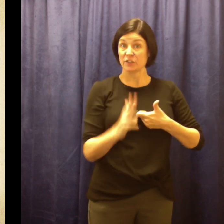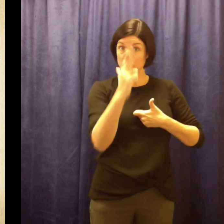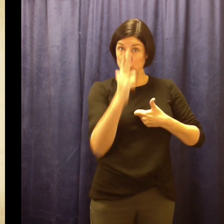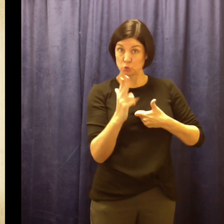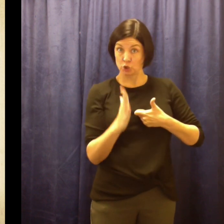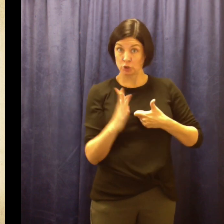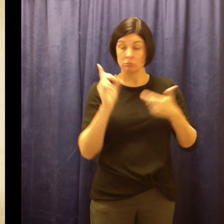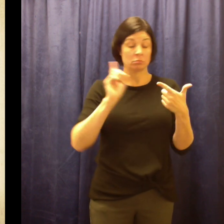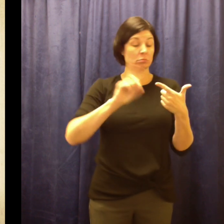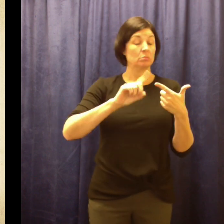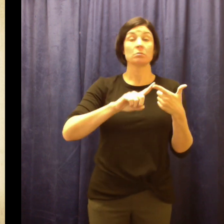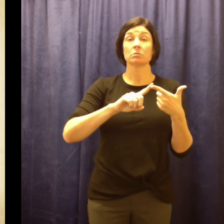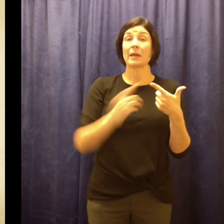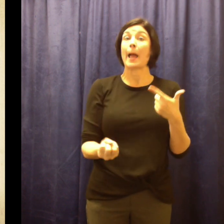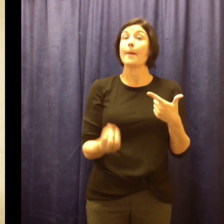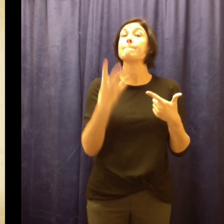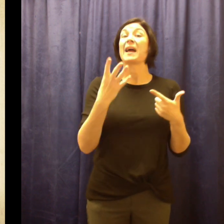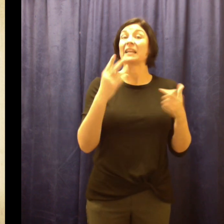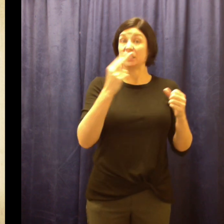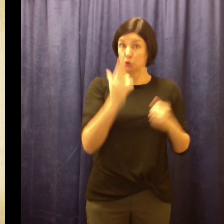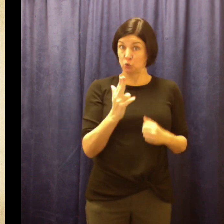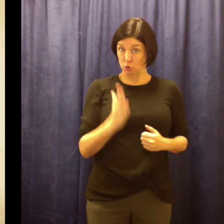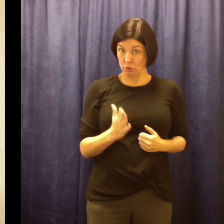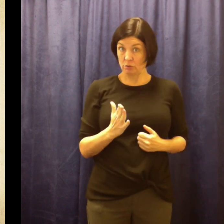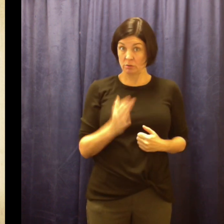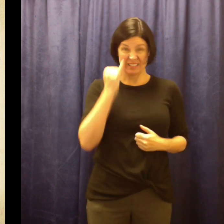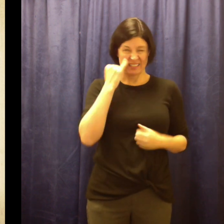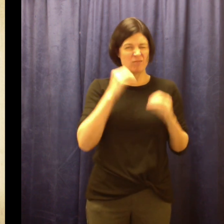number of shooters if more than one,